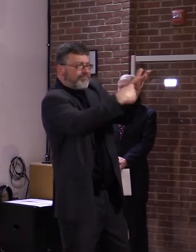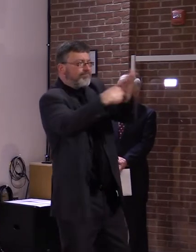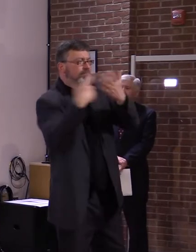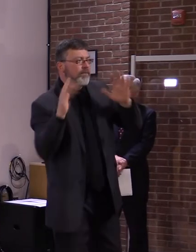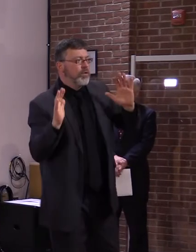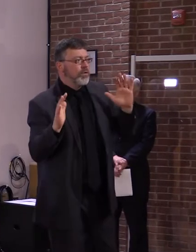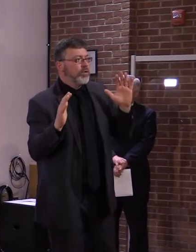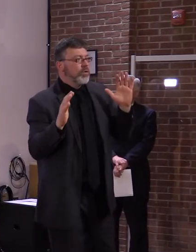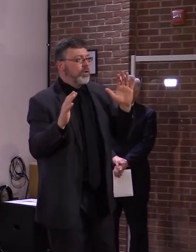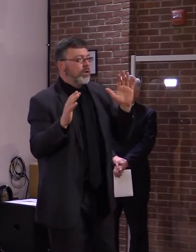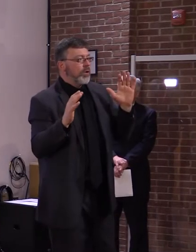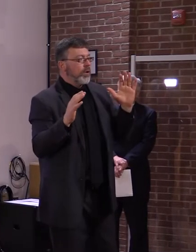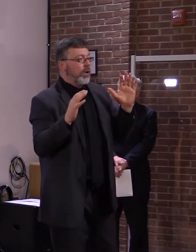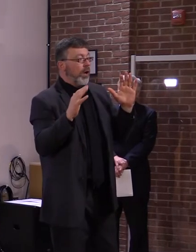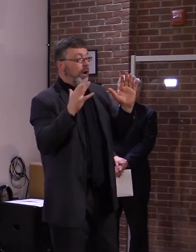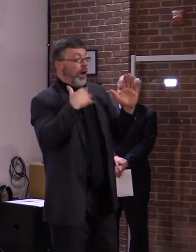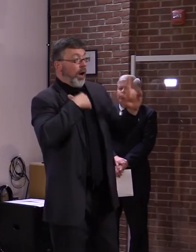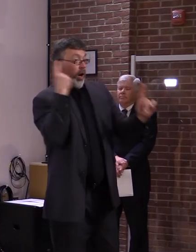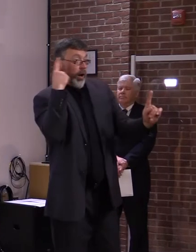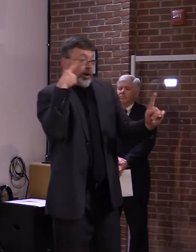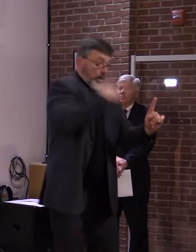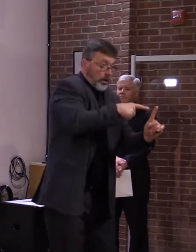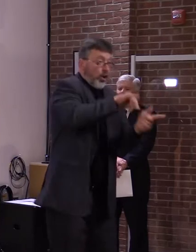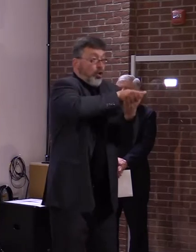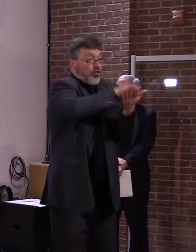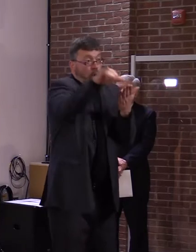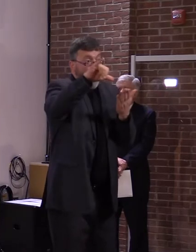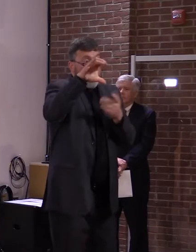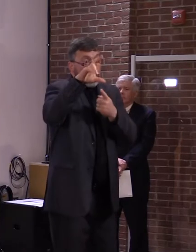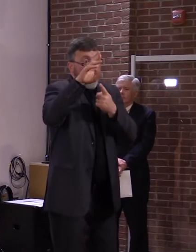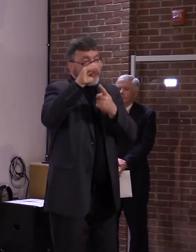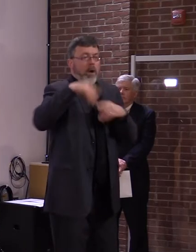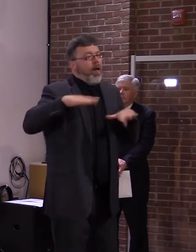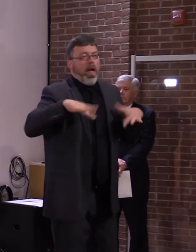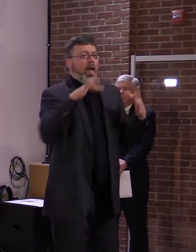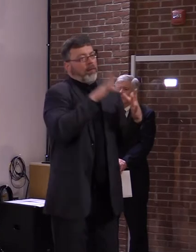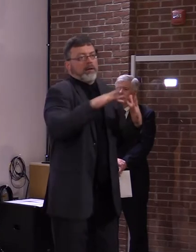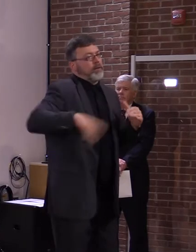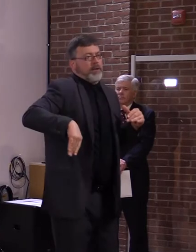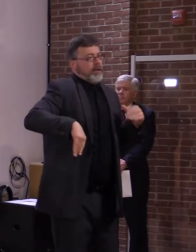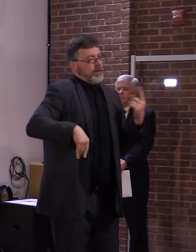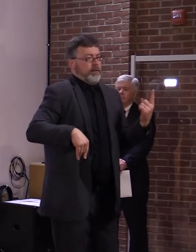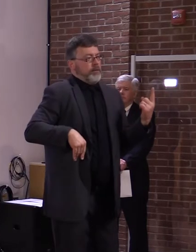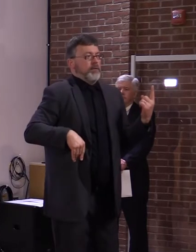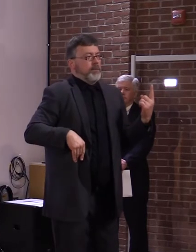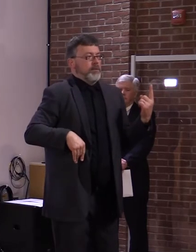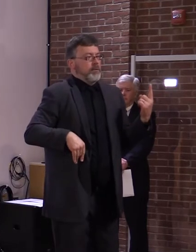Okay. Thank you, Governor, and wish you a happy and safe Memorial Day weekend. All right. Thank you. You too.